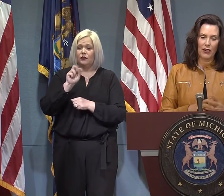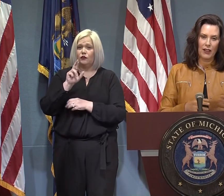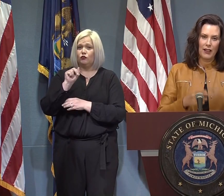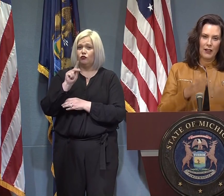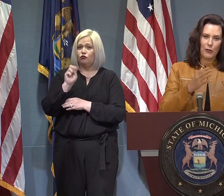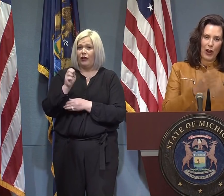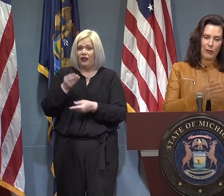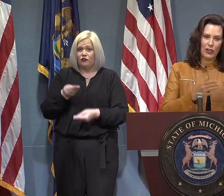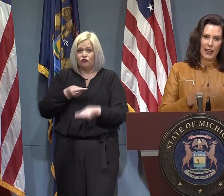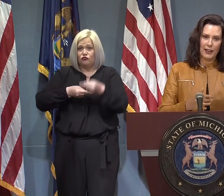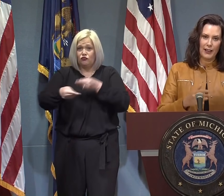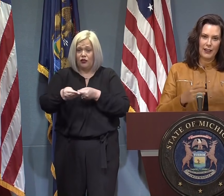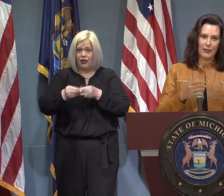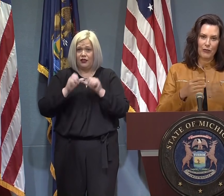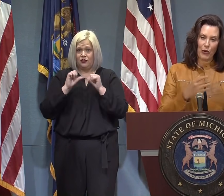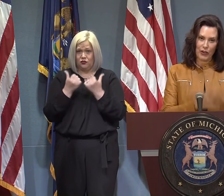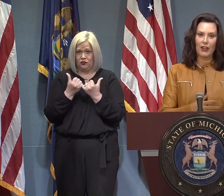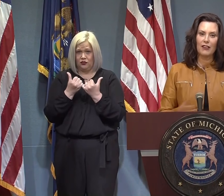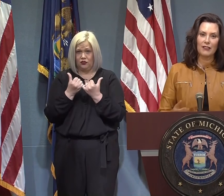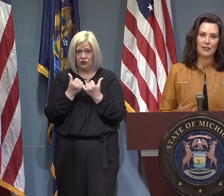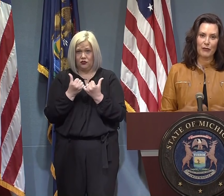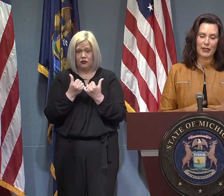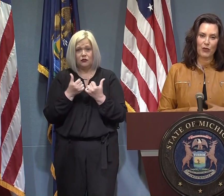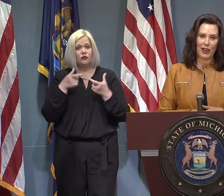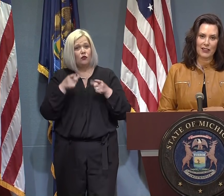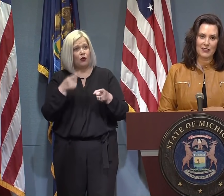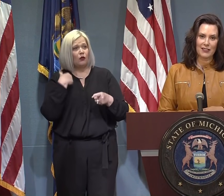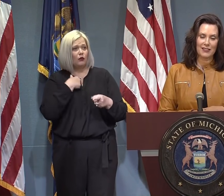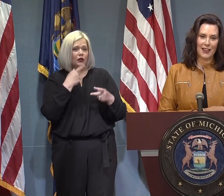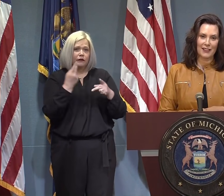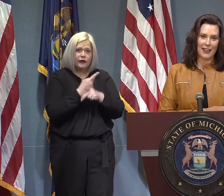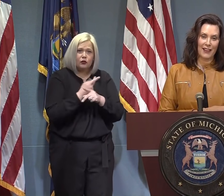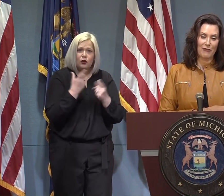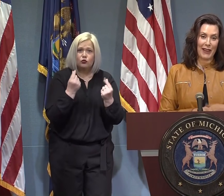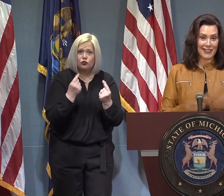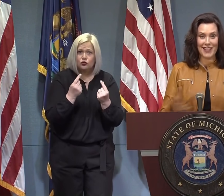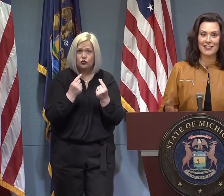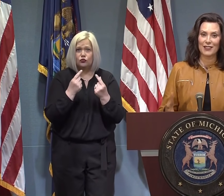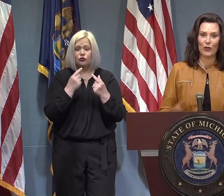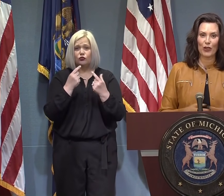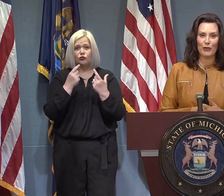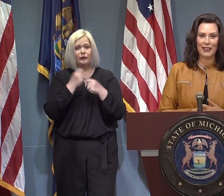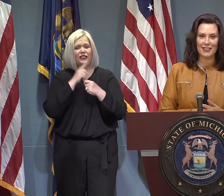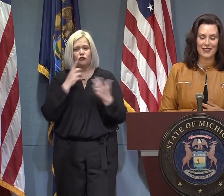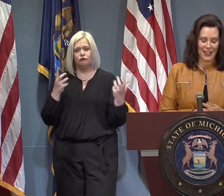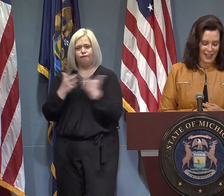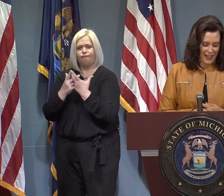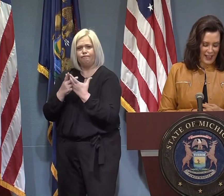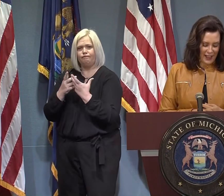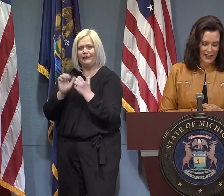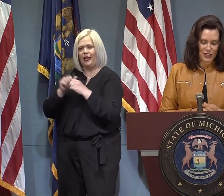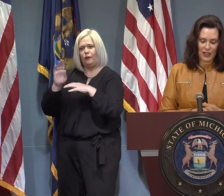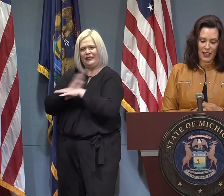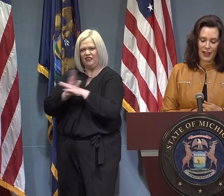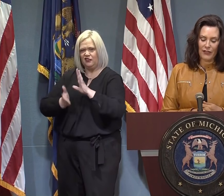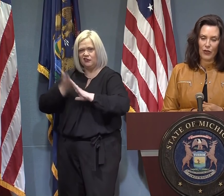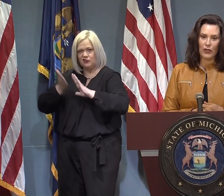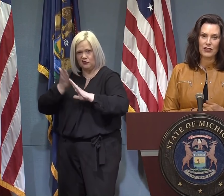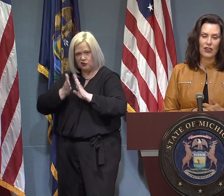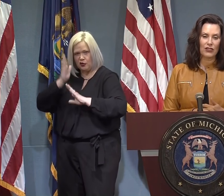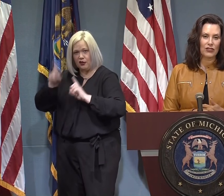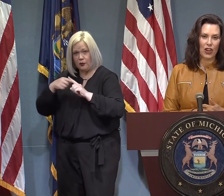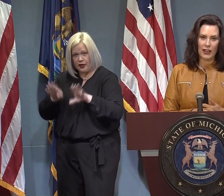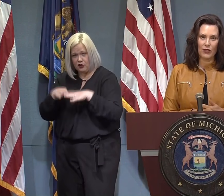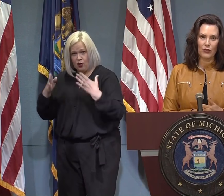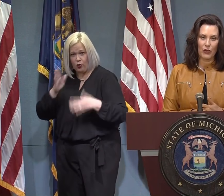we are promulgating protocols and best practices, that they make sense in the workplace. And of